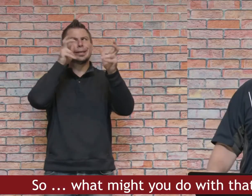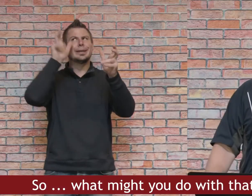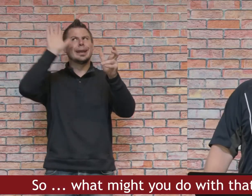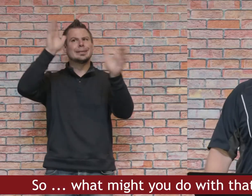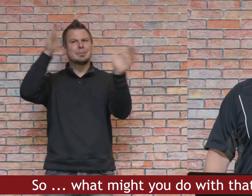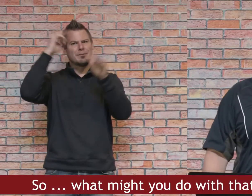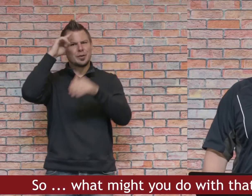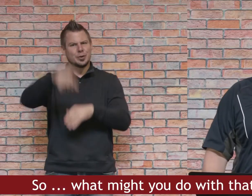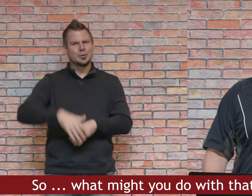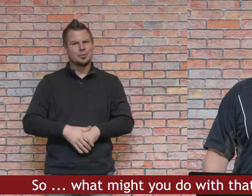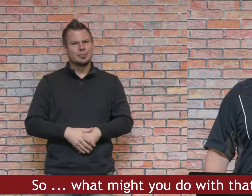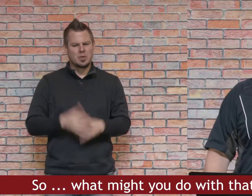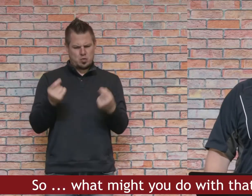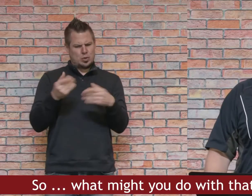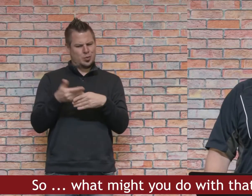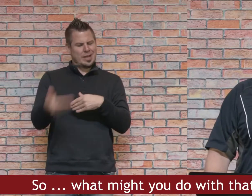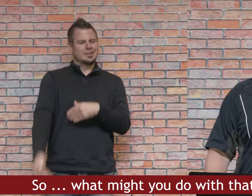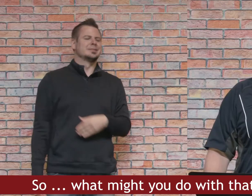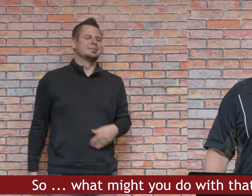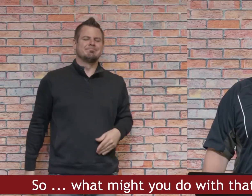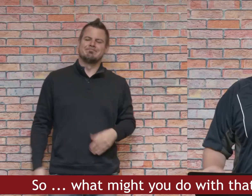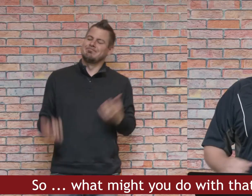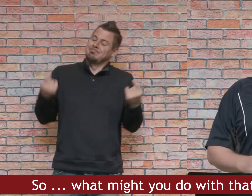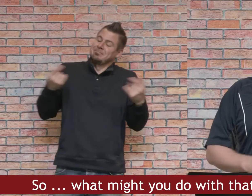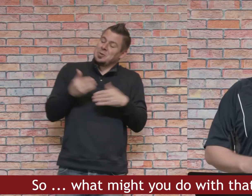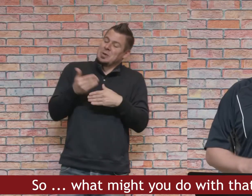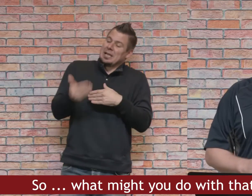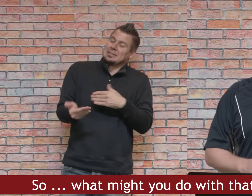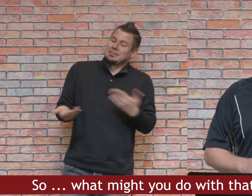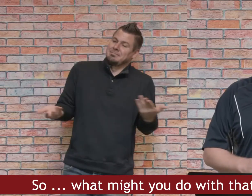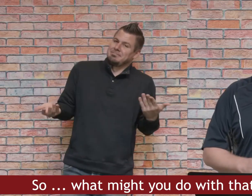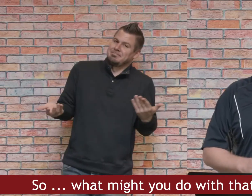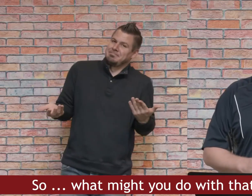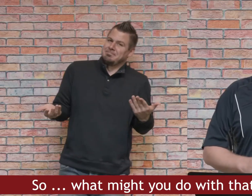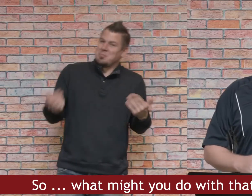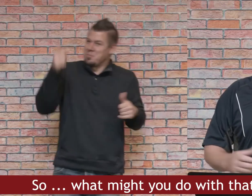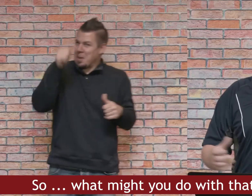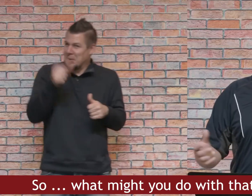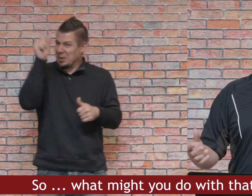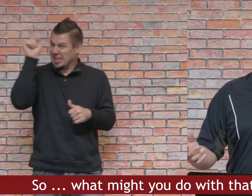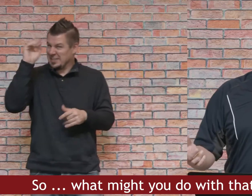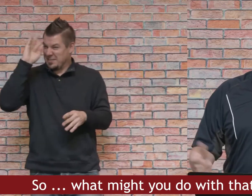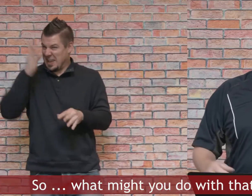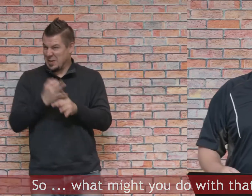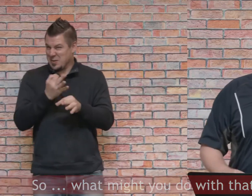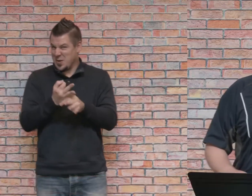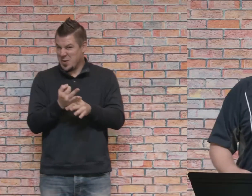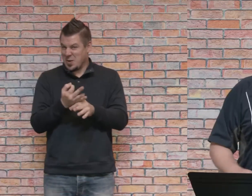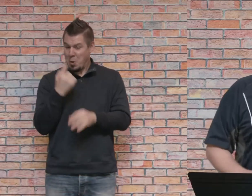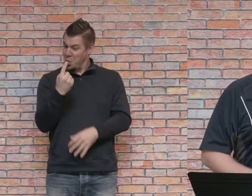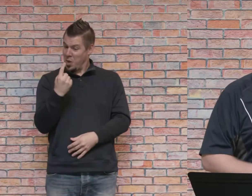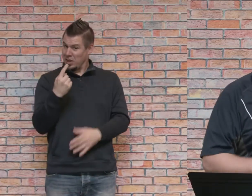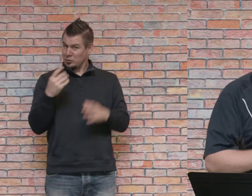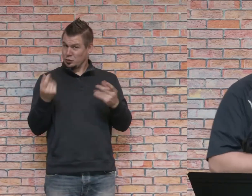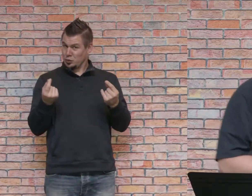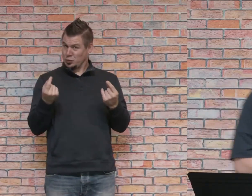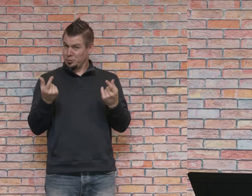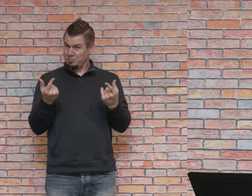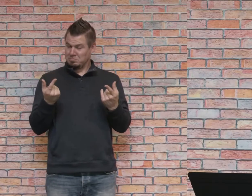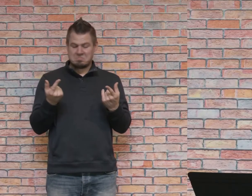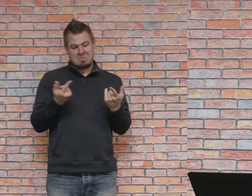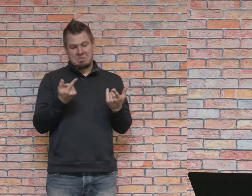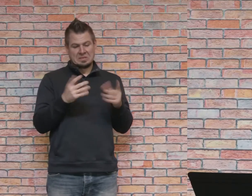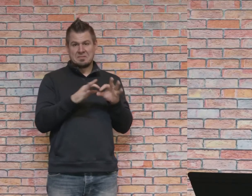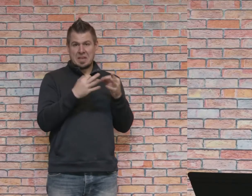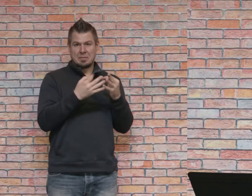what might you do with that? Or remembering God's faithfulness. Maybe one of the things that you can start doing as a family, I'll be back